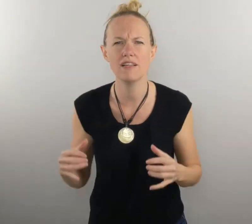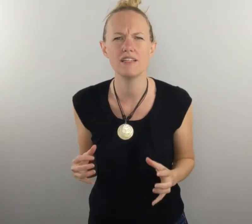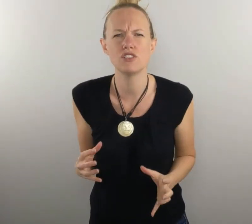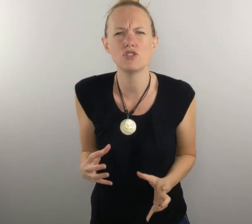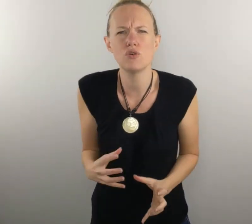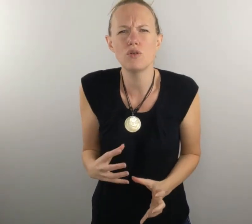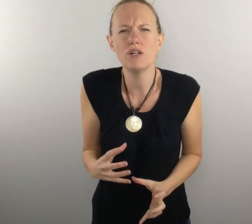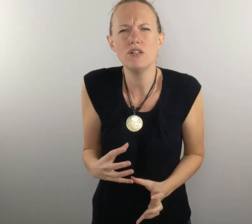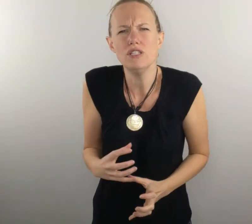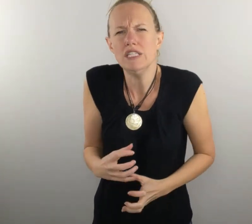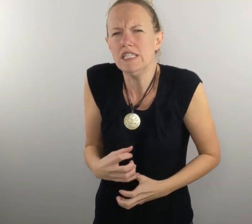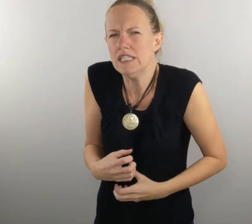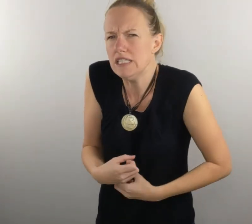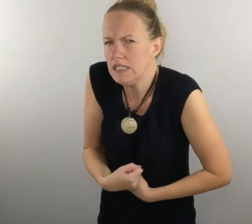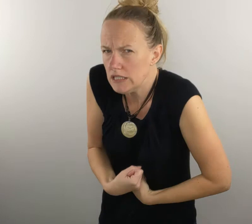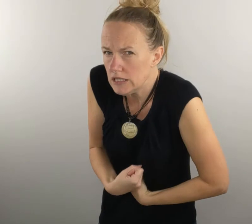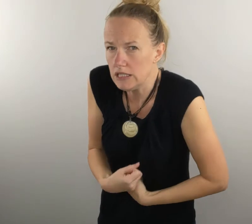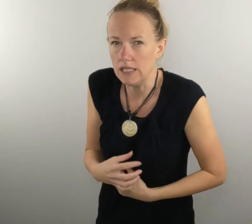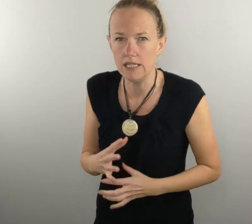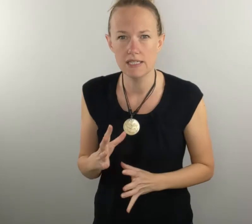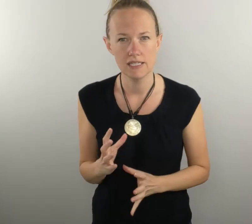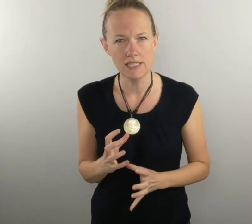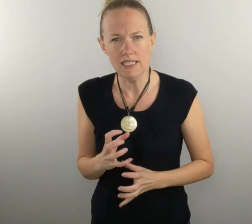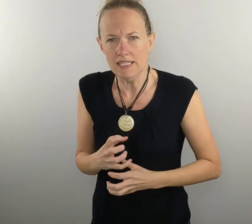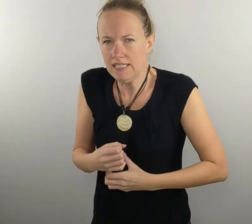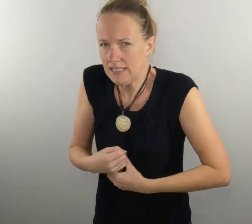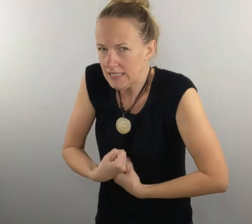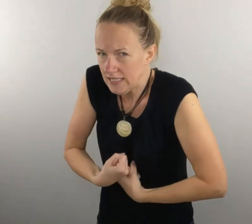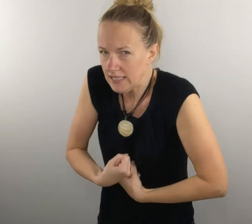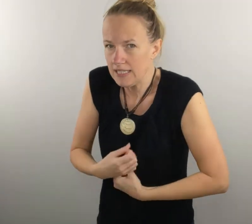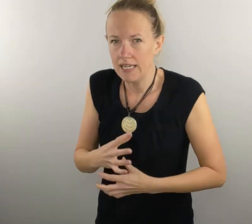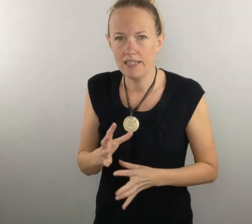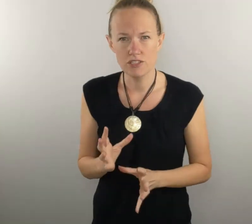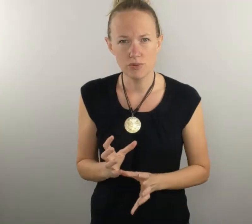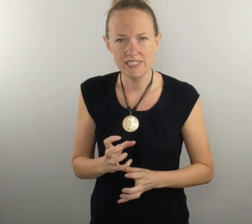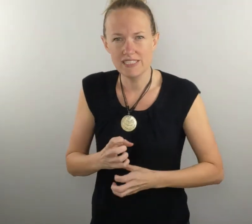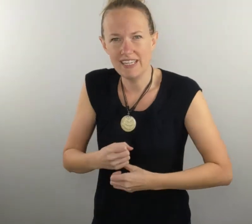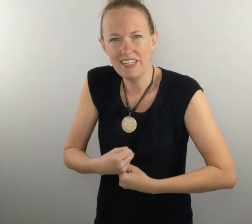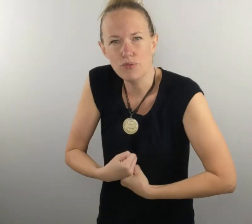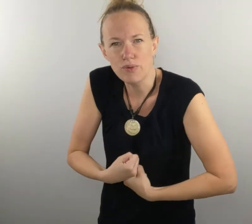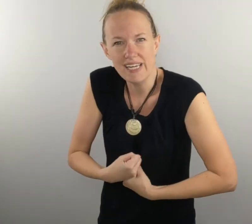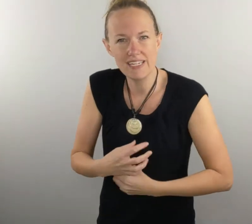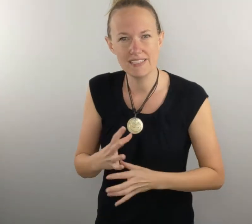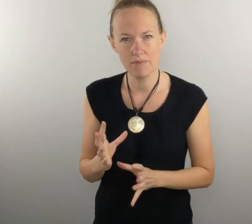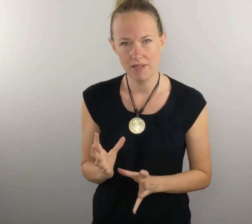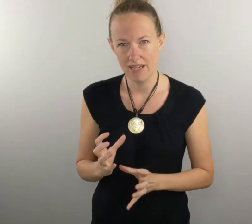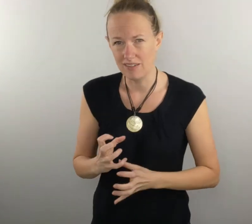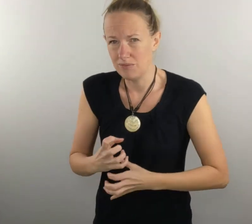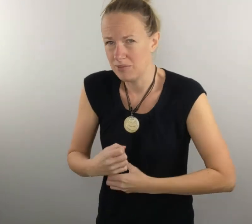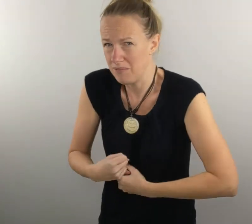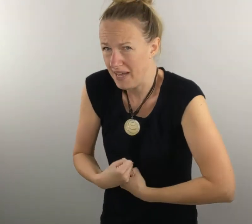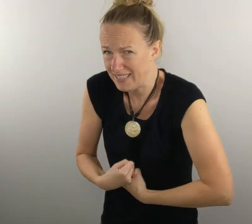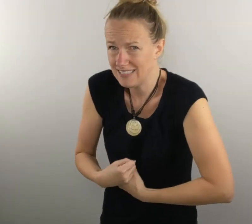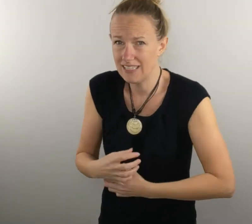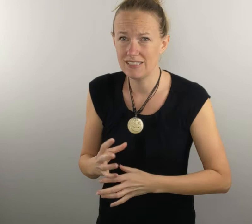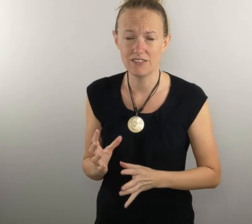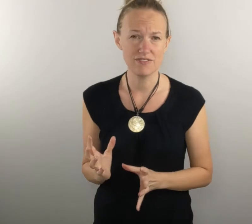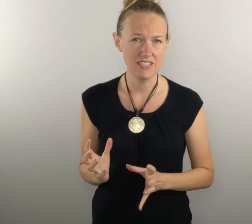then sorrow. Ugh. Okay, you're twisted, like you're wringing something out, but imagine that's your